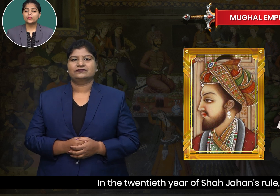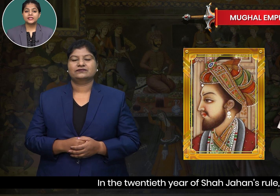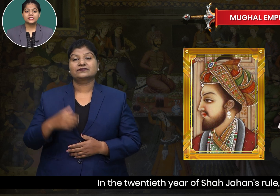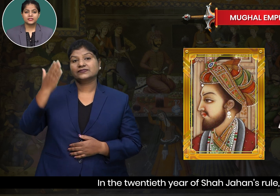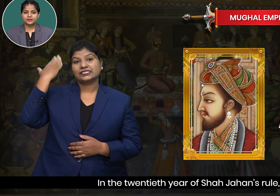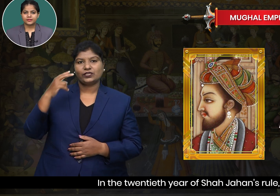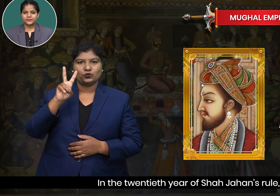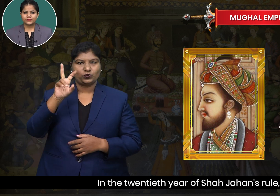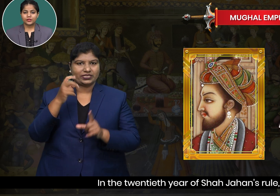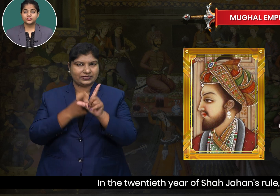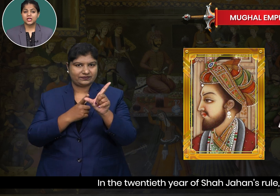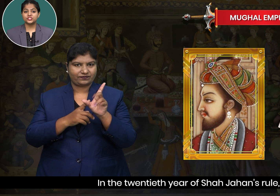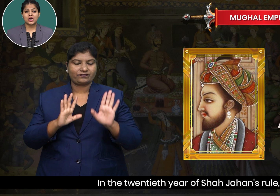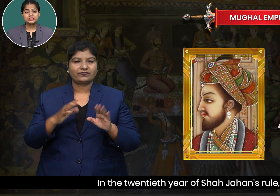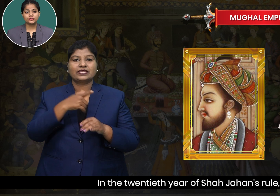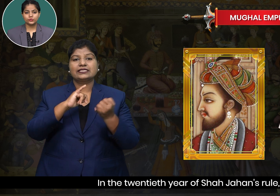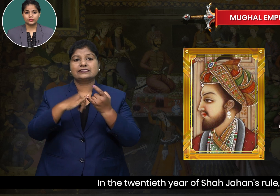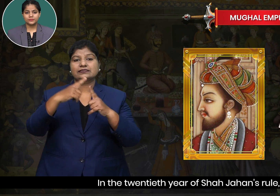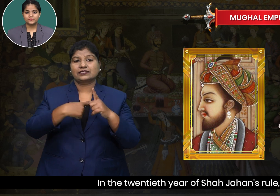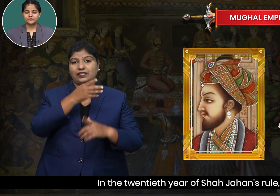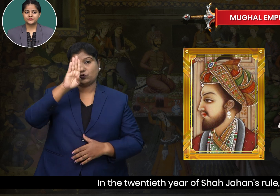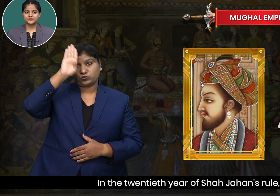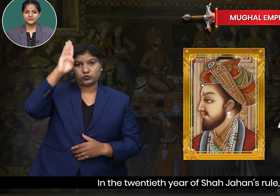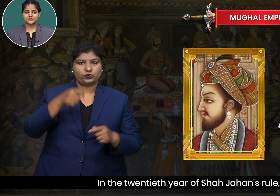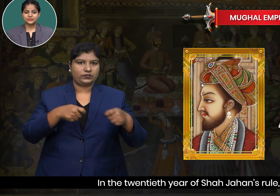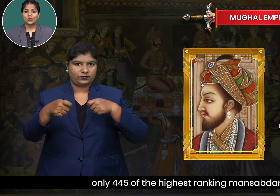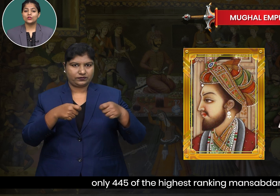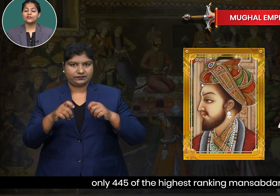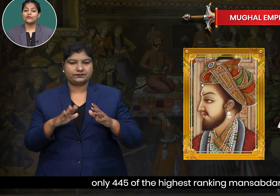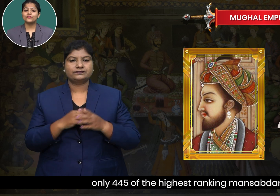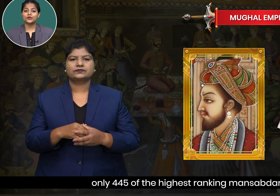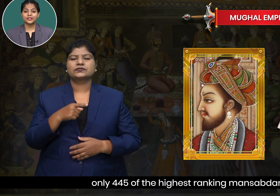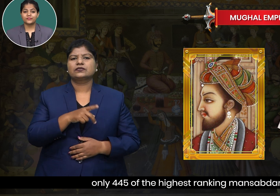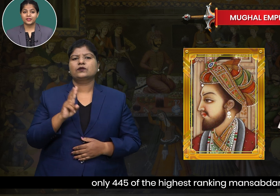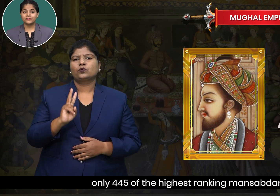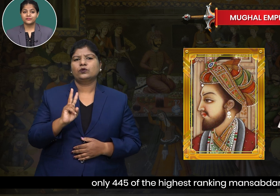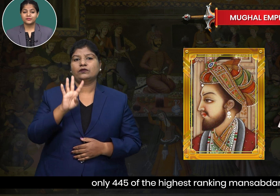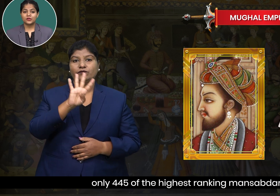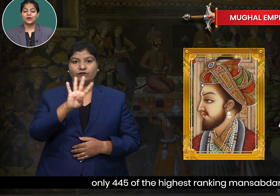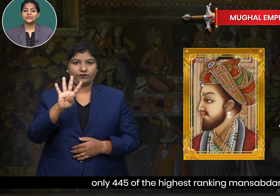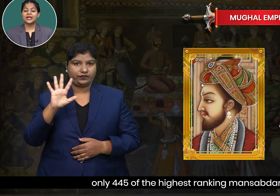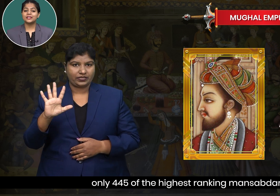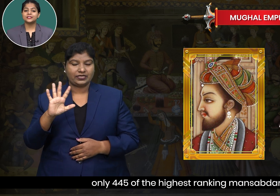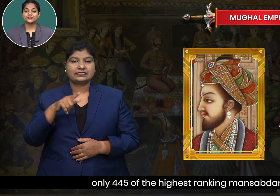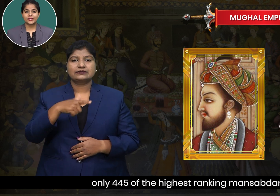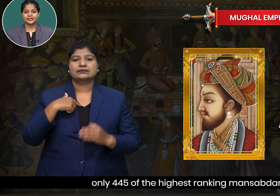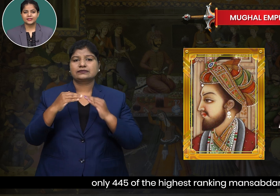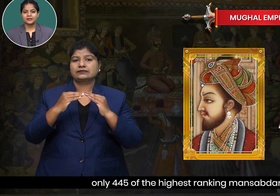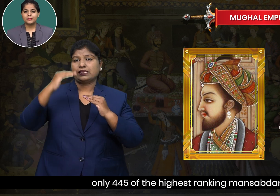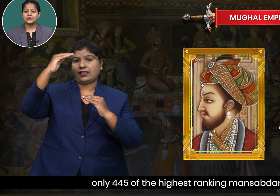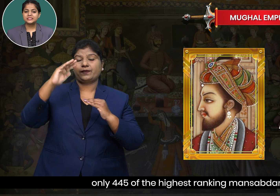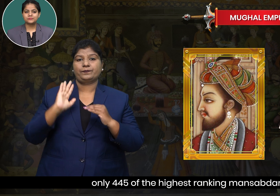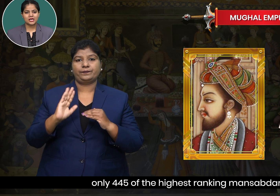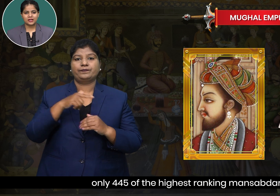In the 20th year of Shah Jahan's rule, only 445 of the highest